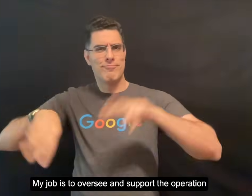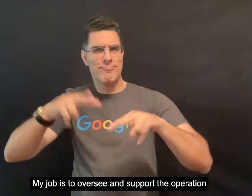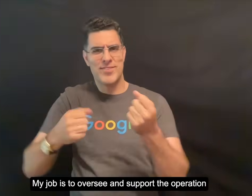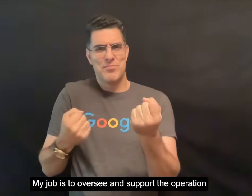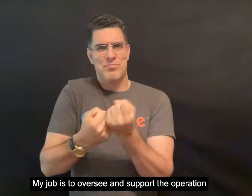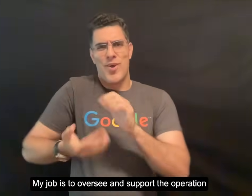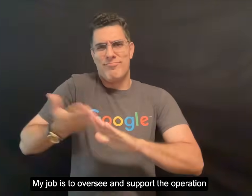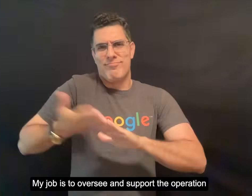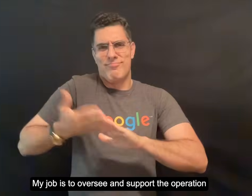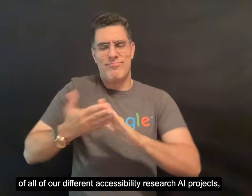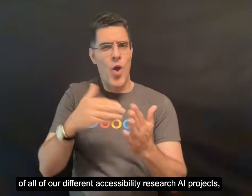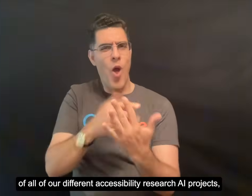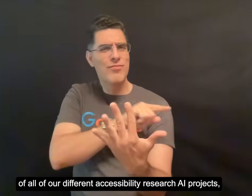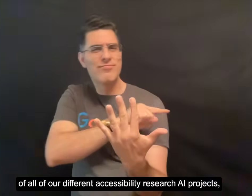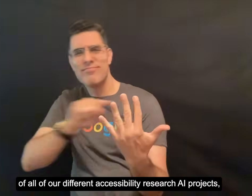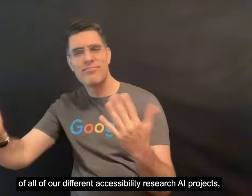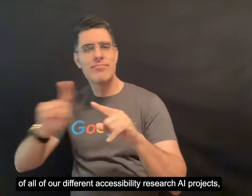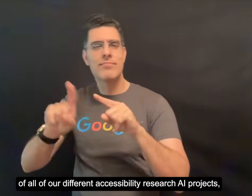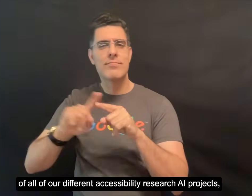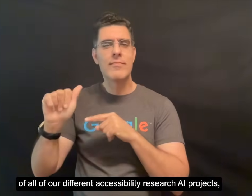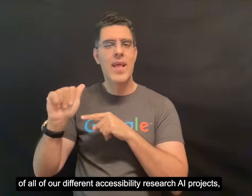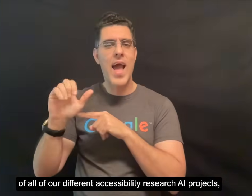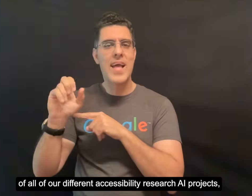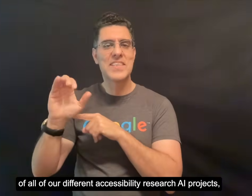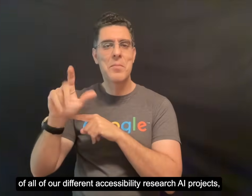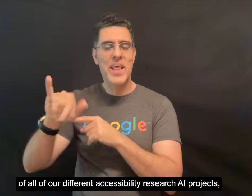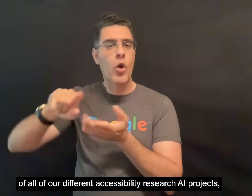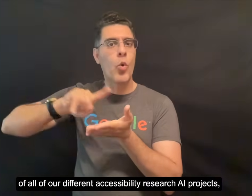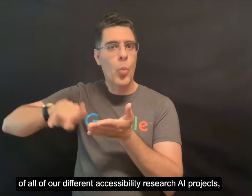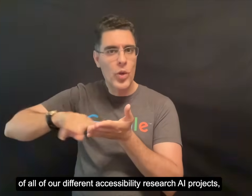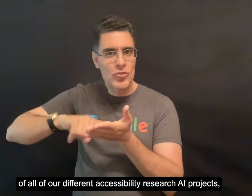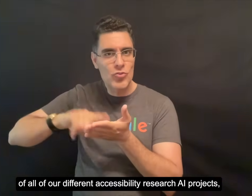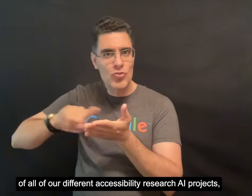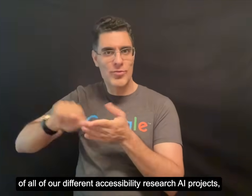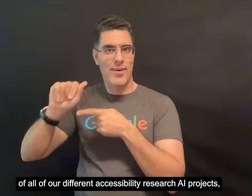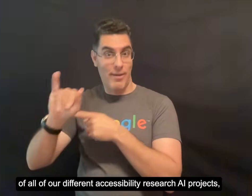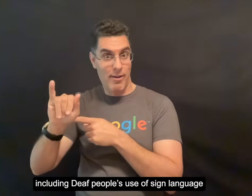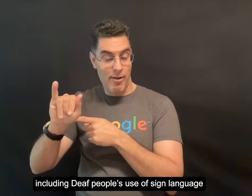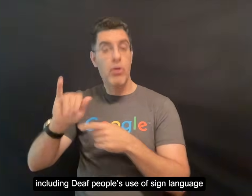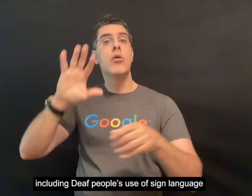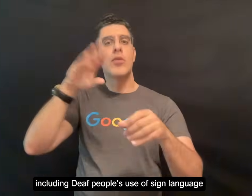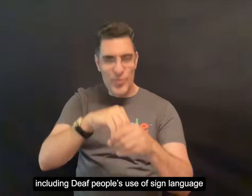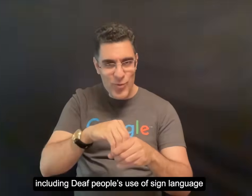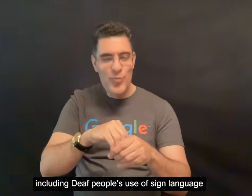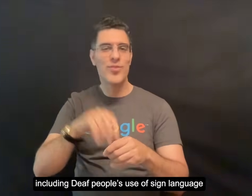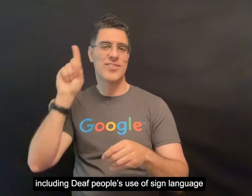support the operation of all of our different accessibility research AI projects, including deaf